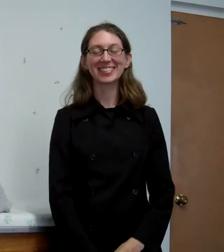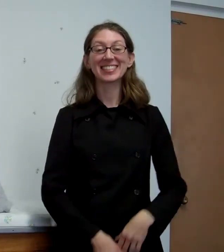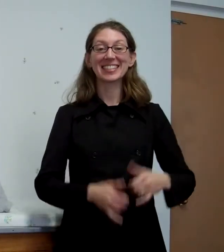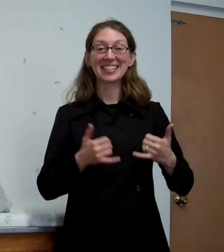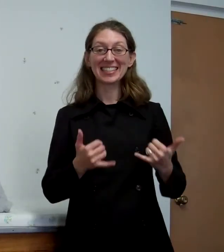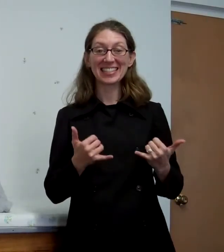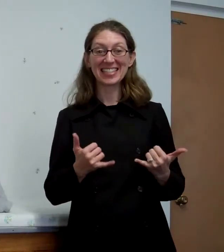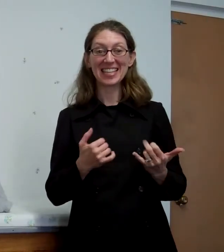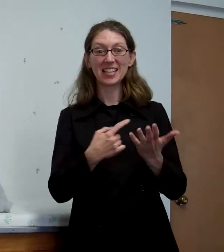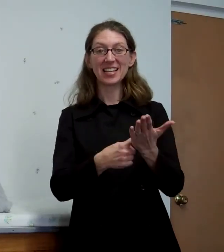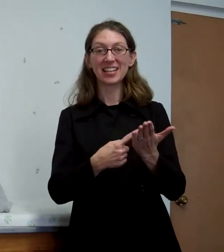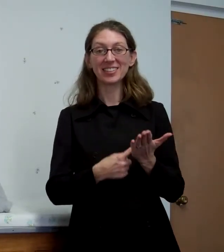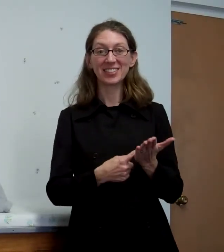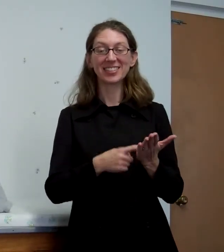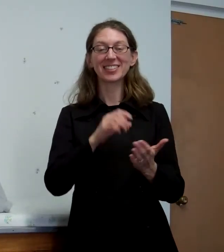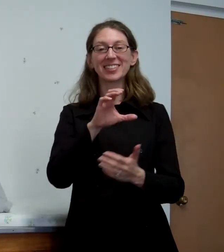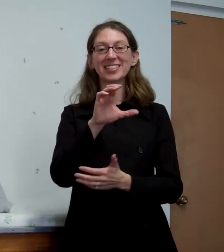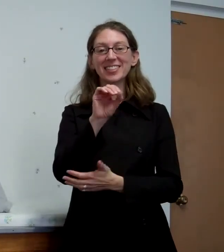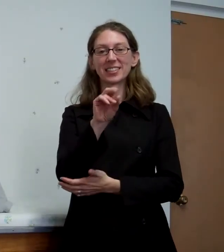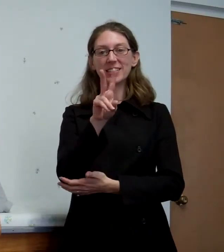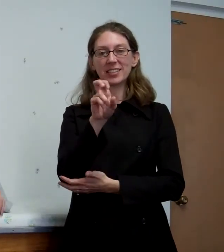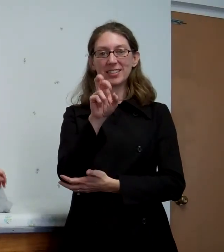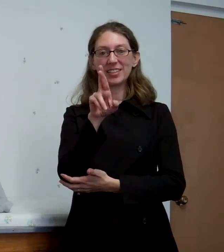Now we're going to talk about diaper covers.